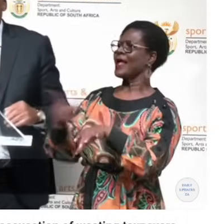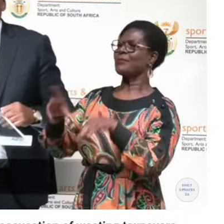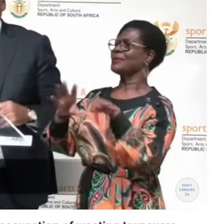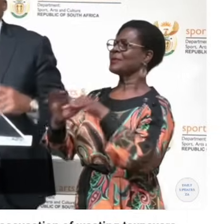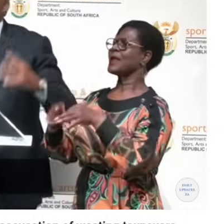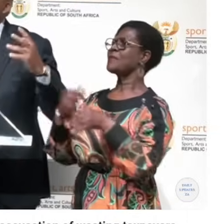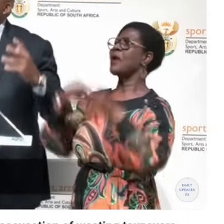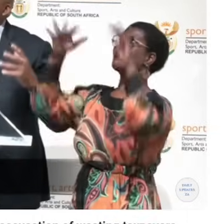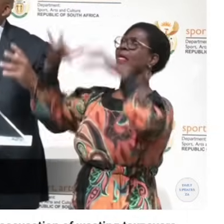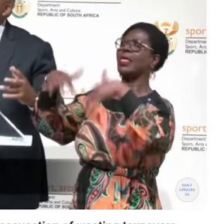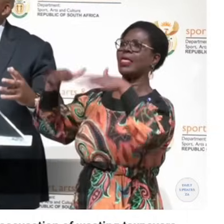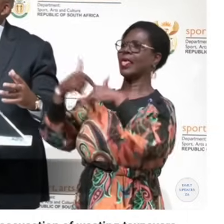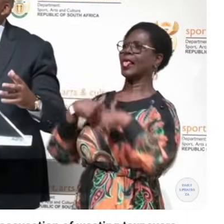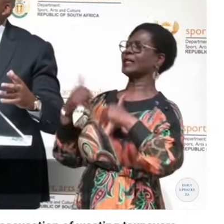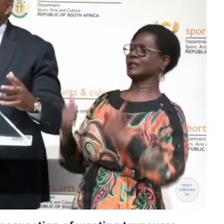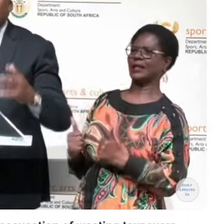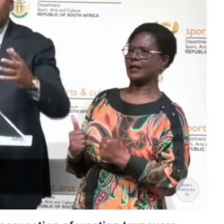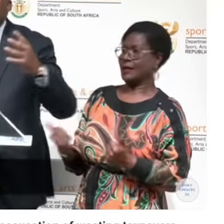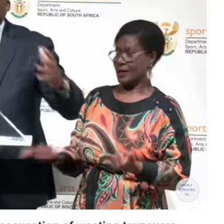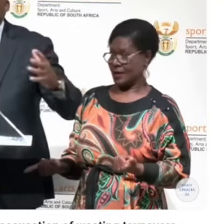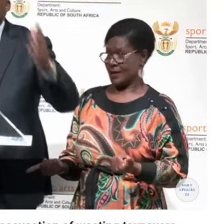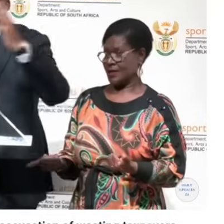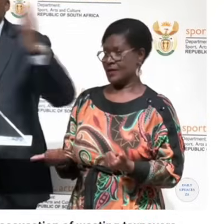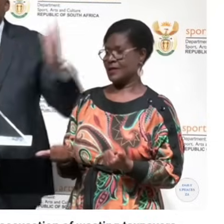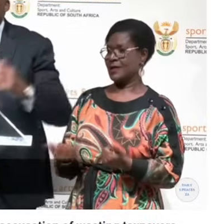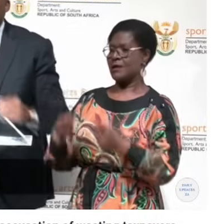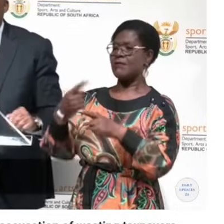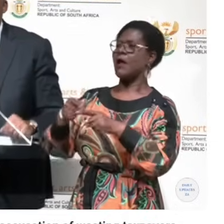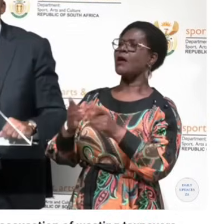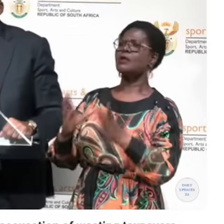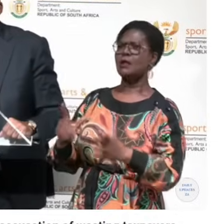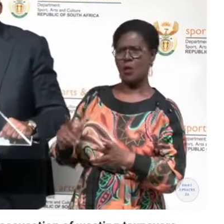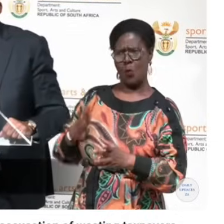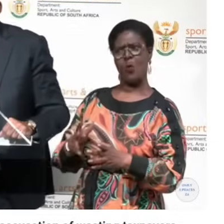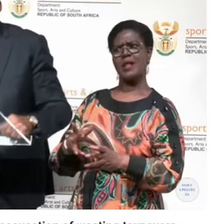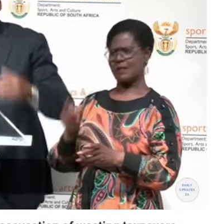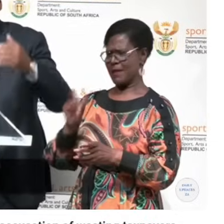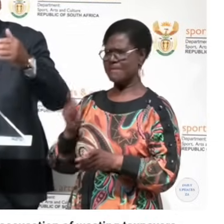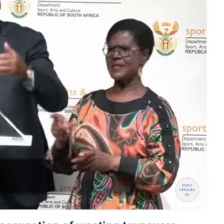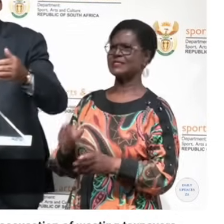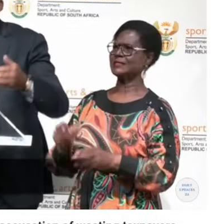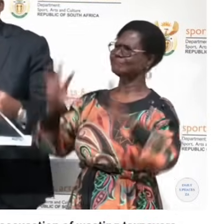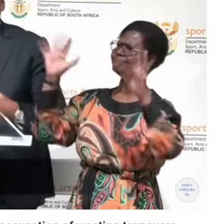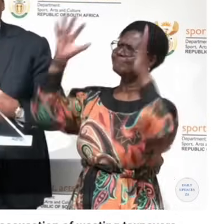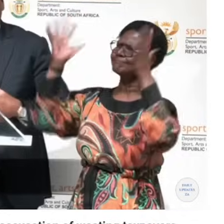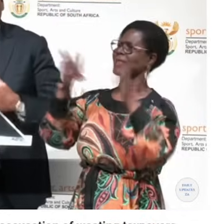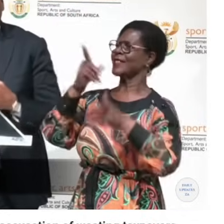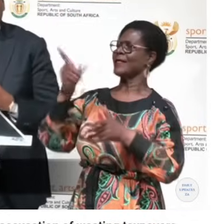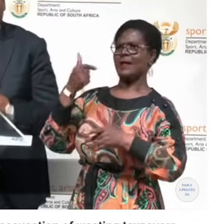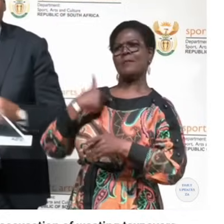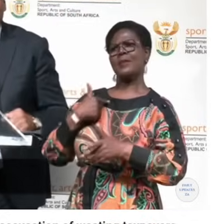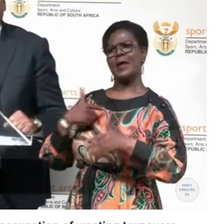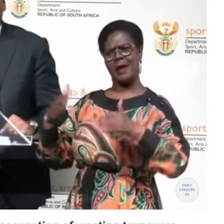rain so that our athletes also can have somebody screaming for them there. And then I realized, because I was so